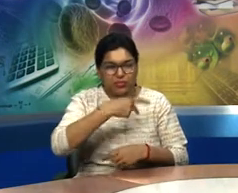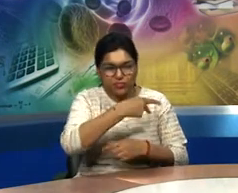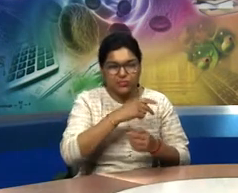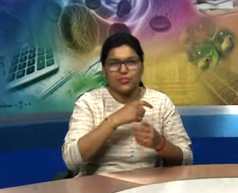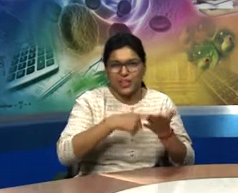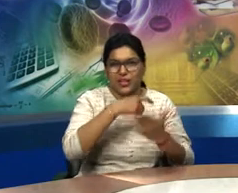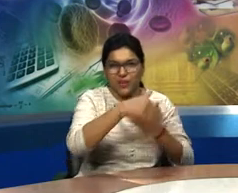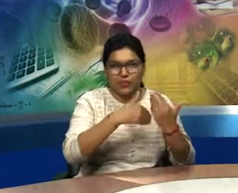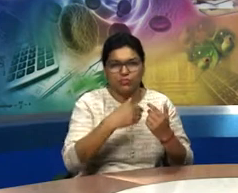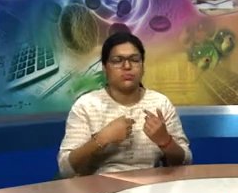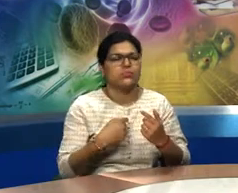Mahatma Gandhi and his cousin,